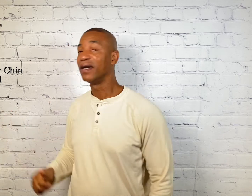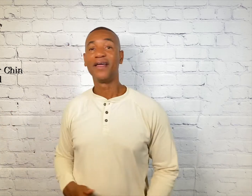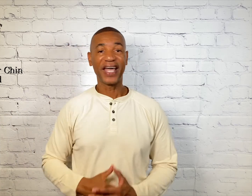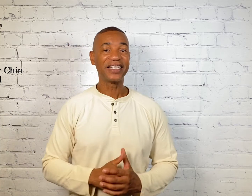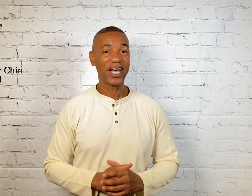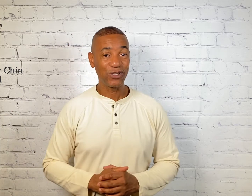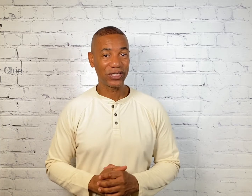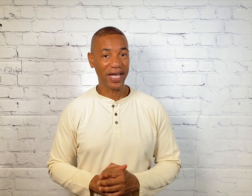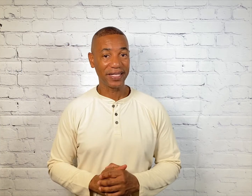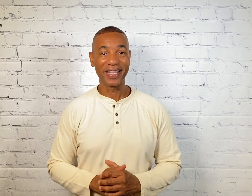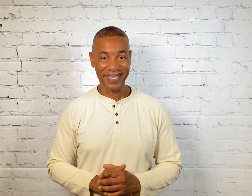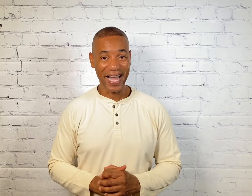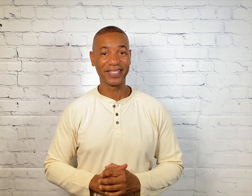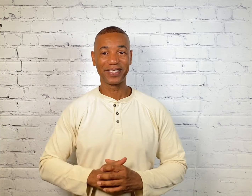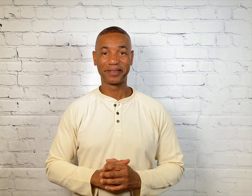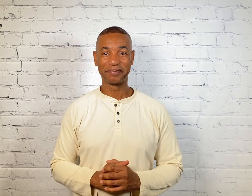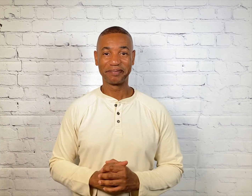That is how you sign not.